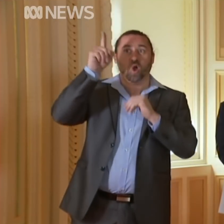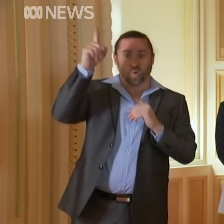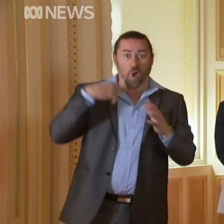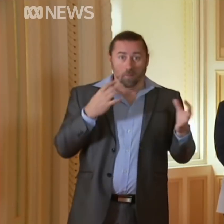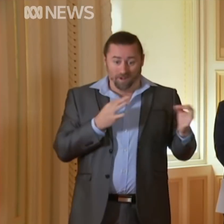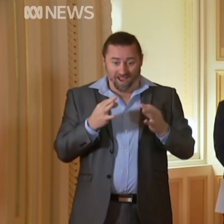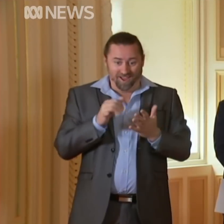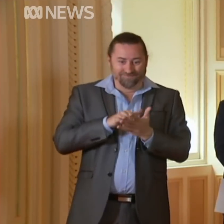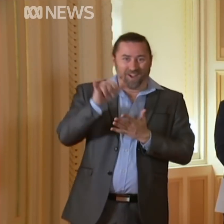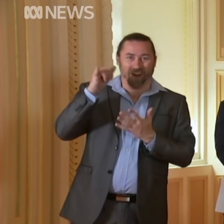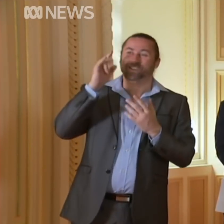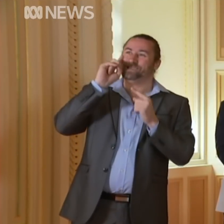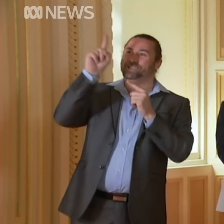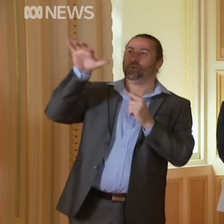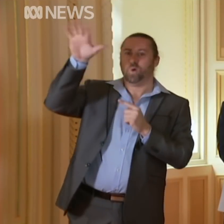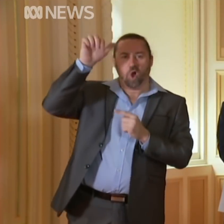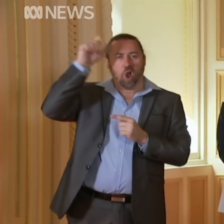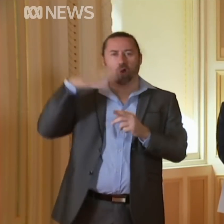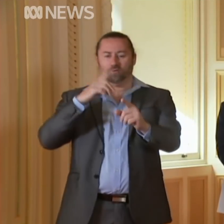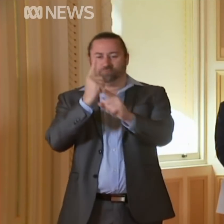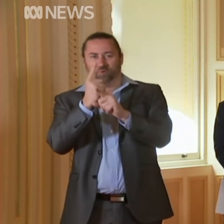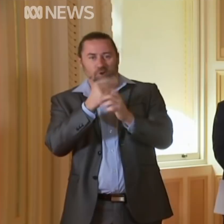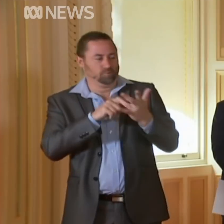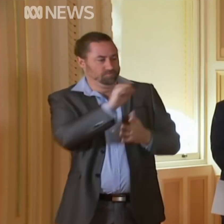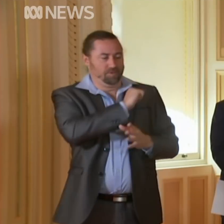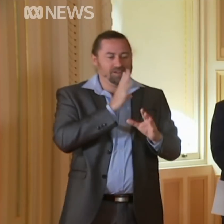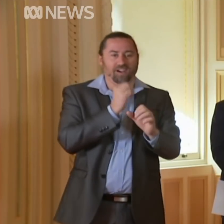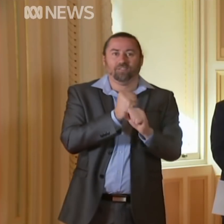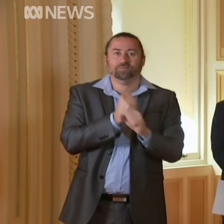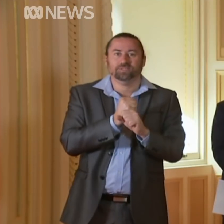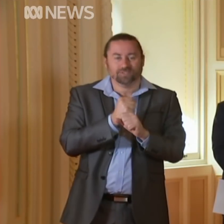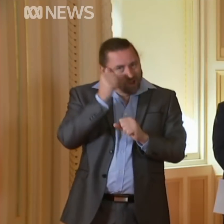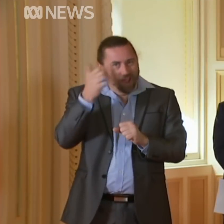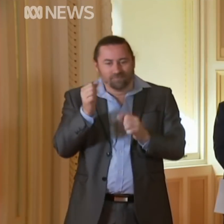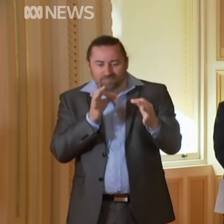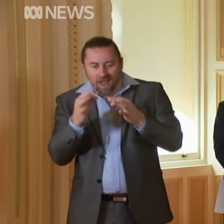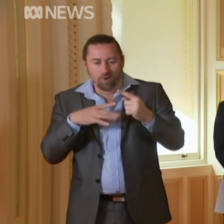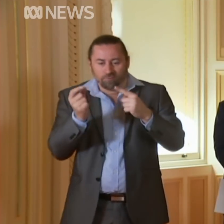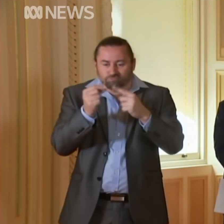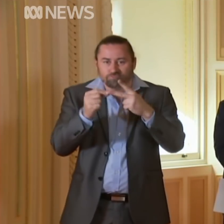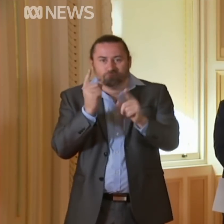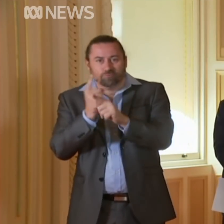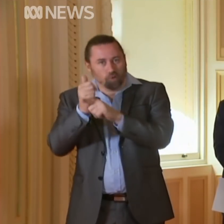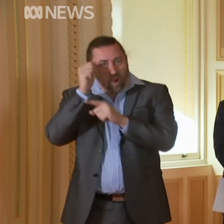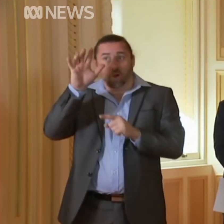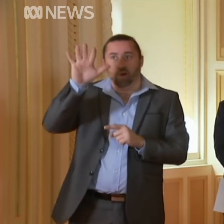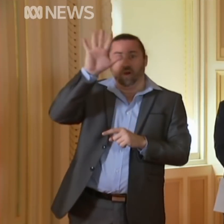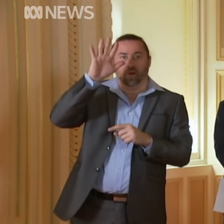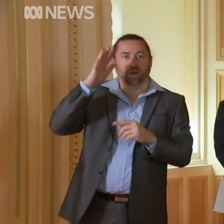are a lot of issues that you want to talk to the Cabinet about. I understand that the far north has been impacted